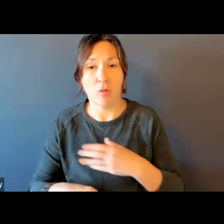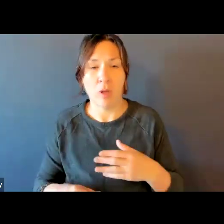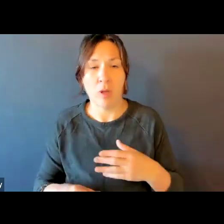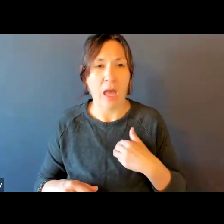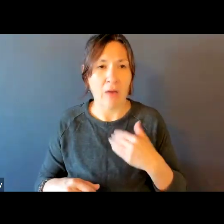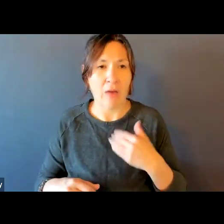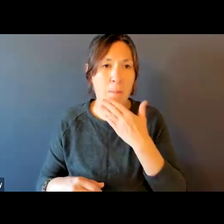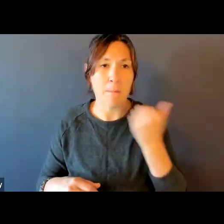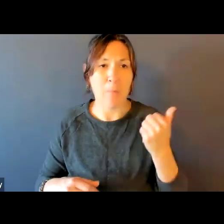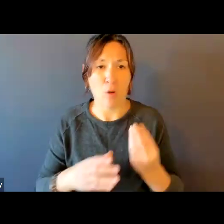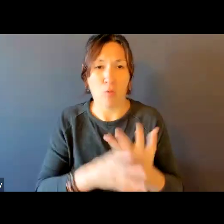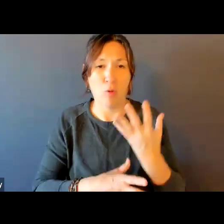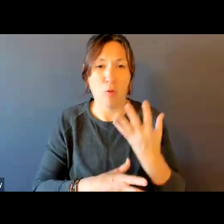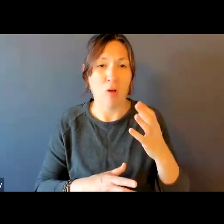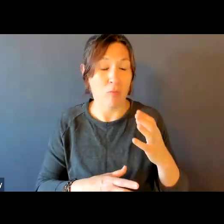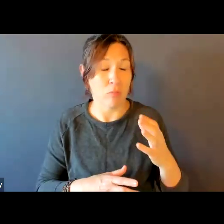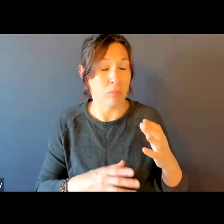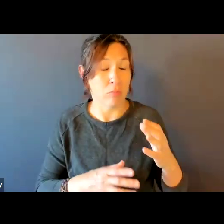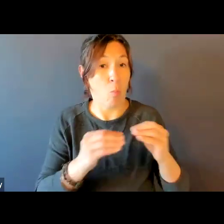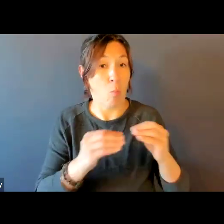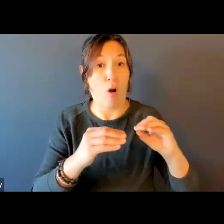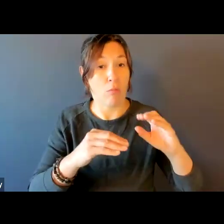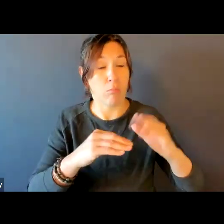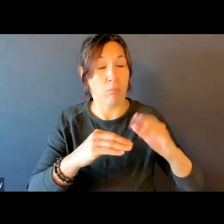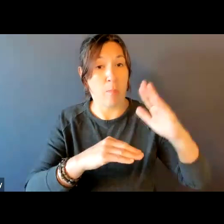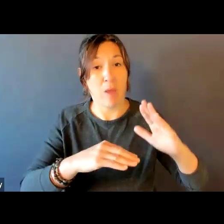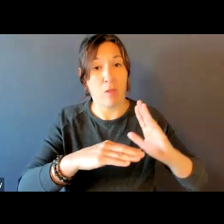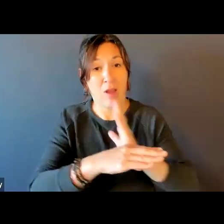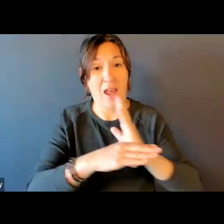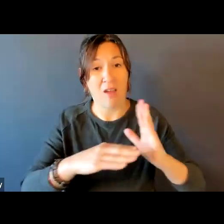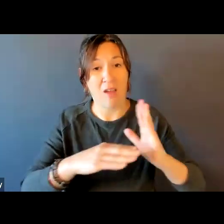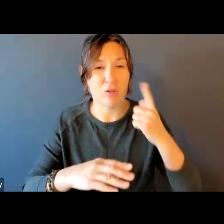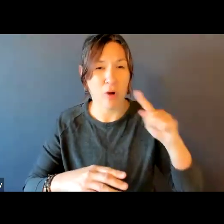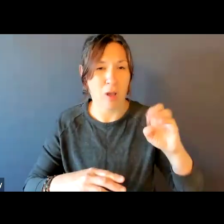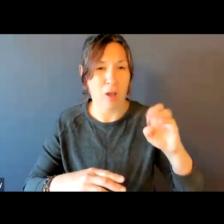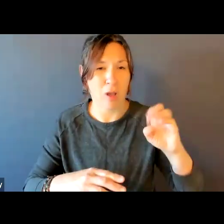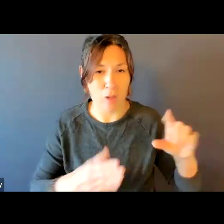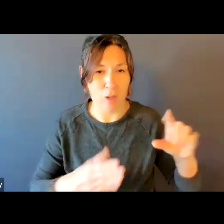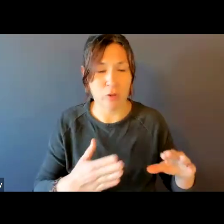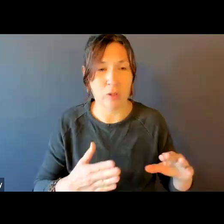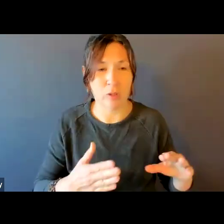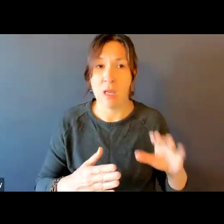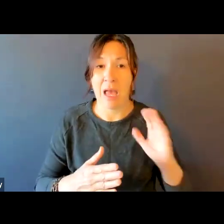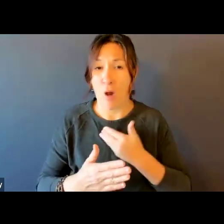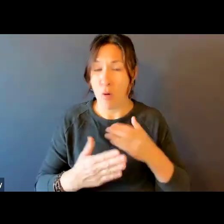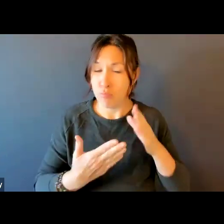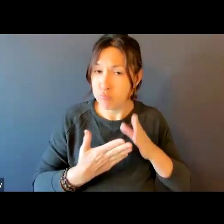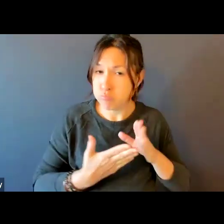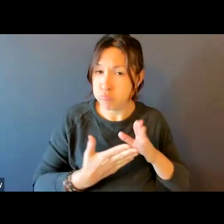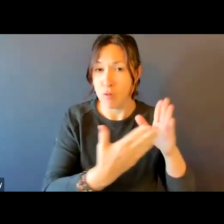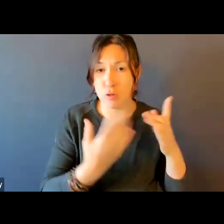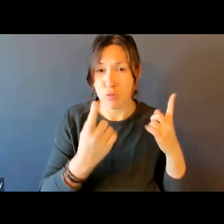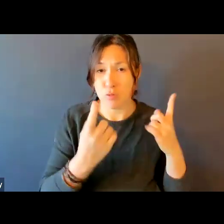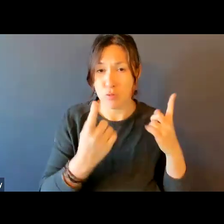language learners. We can see that our strategy in literacy is working, and we will build on that this year. And trust